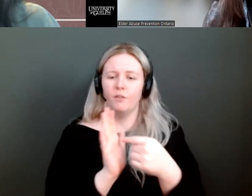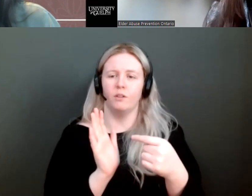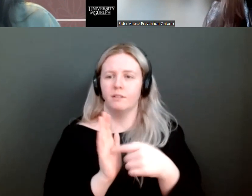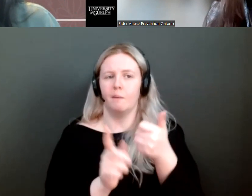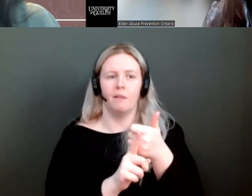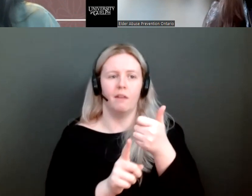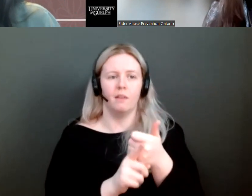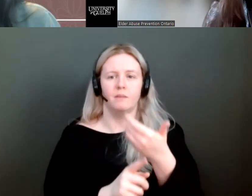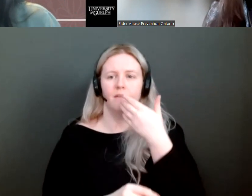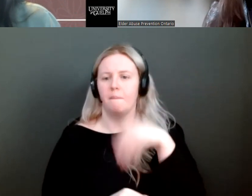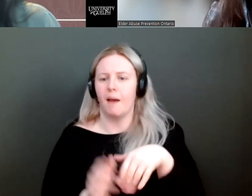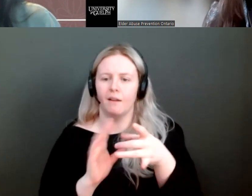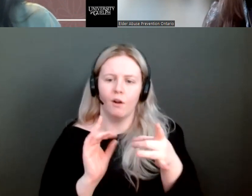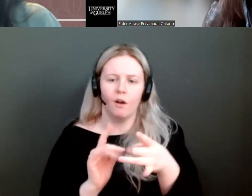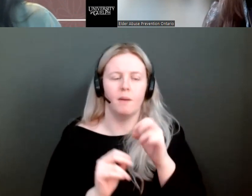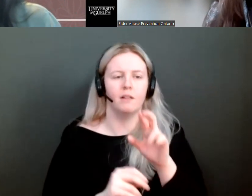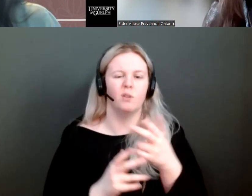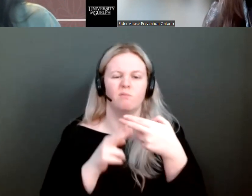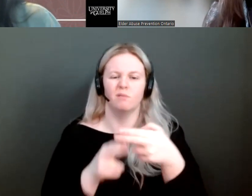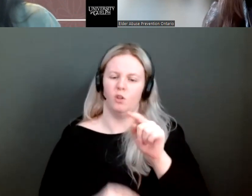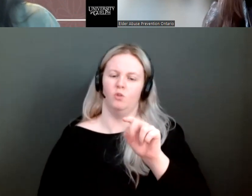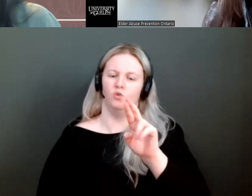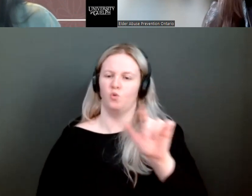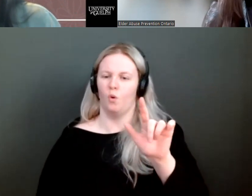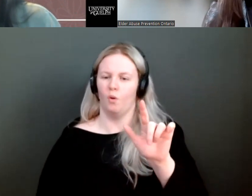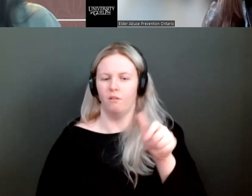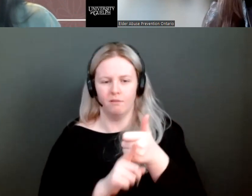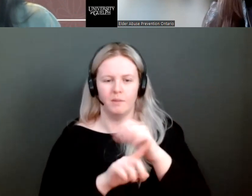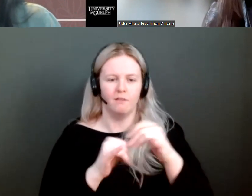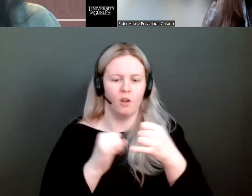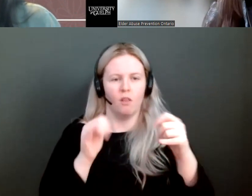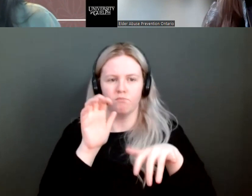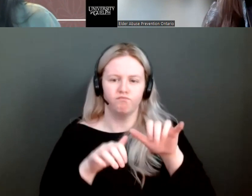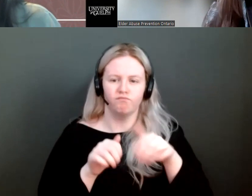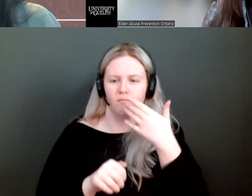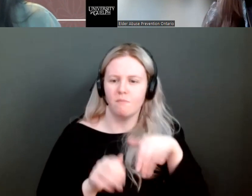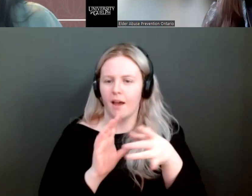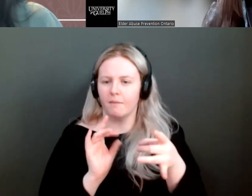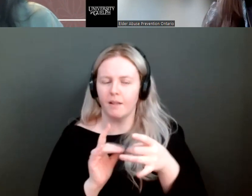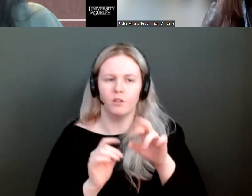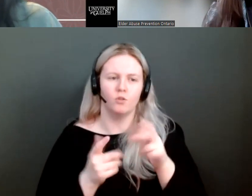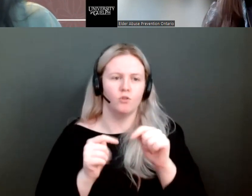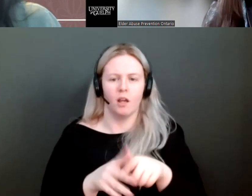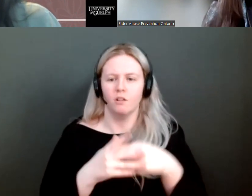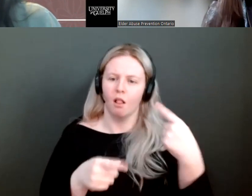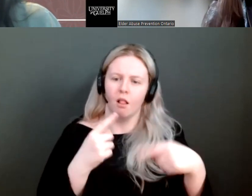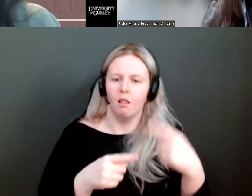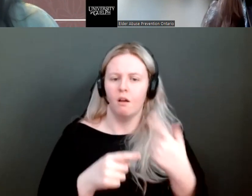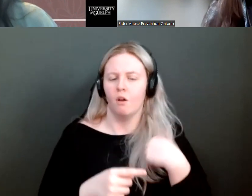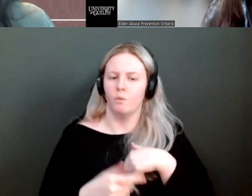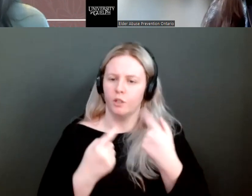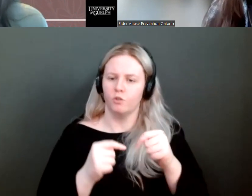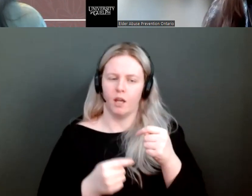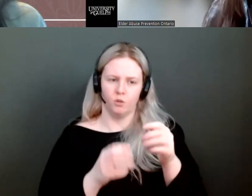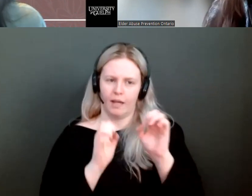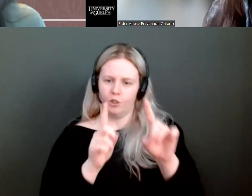is trying to sort of engage us in an antagonistic debate, we always try to put some information out there,